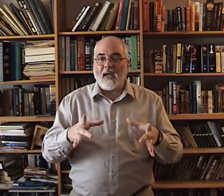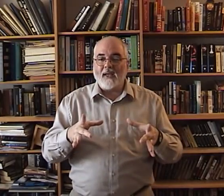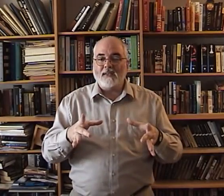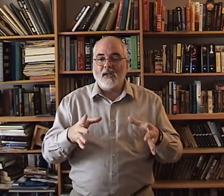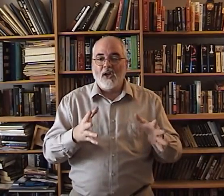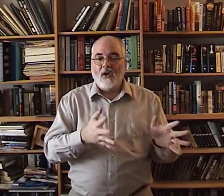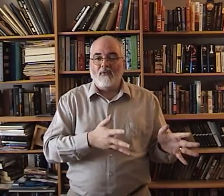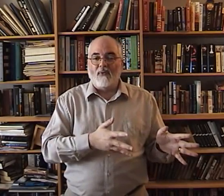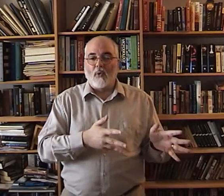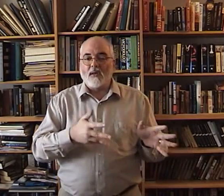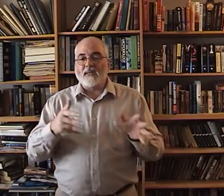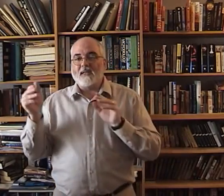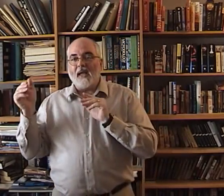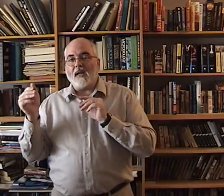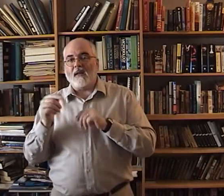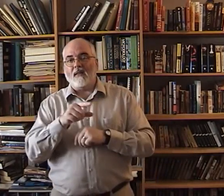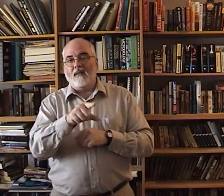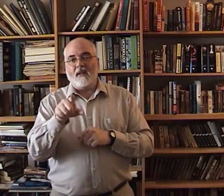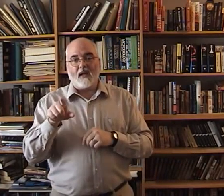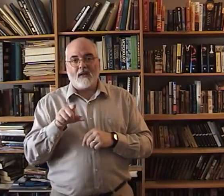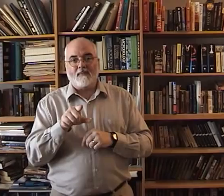despise, forsake thee.